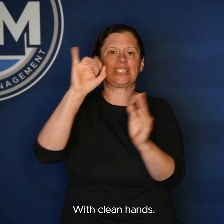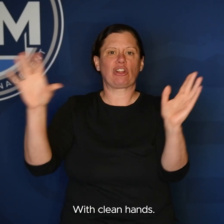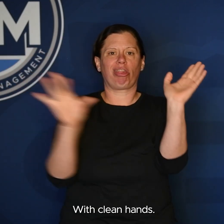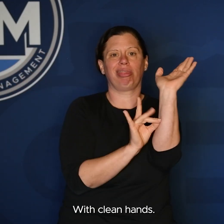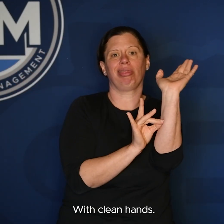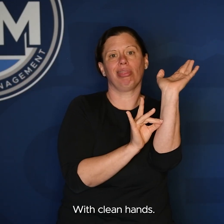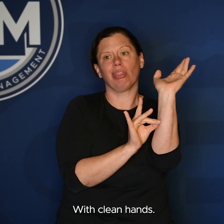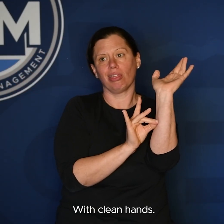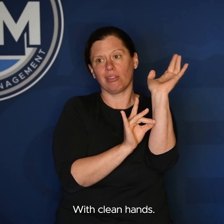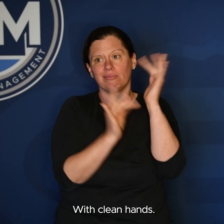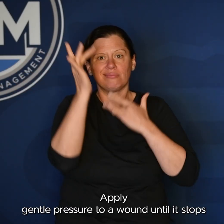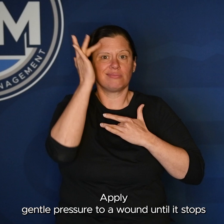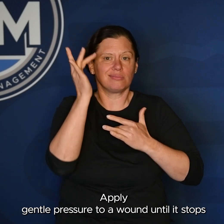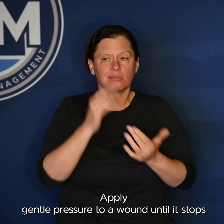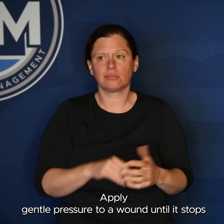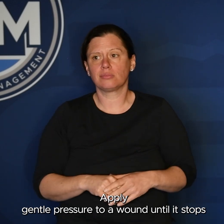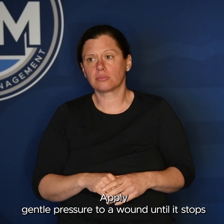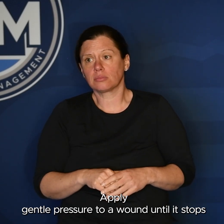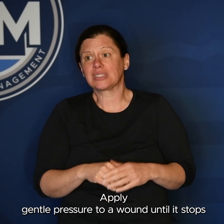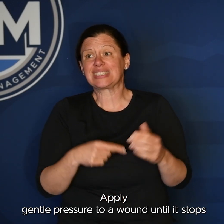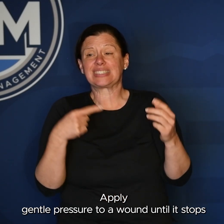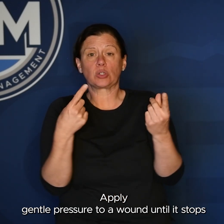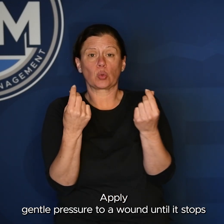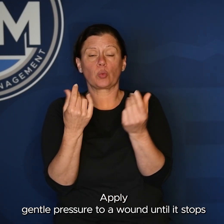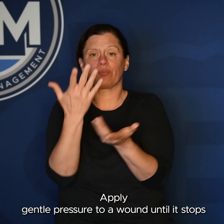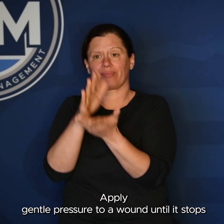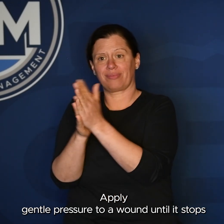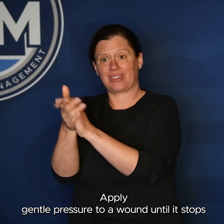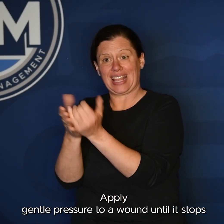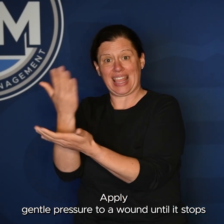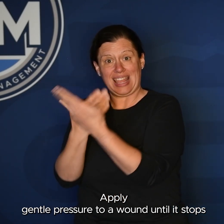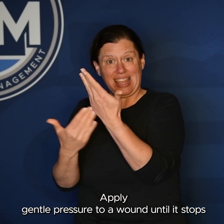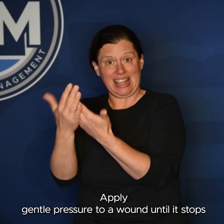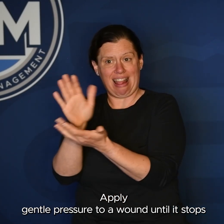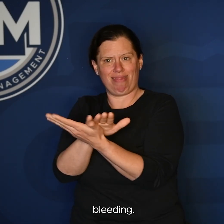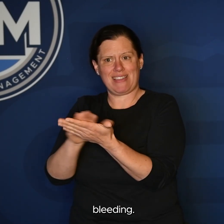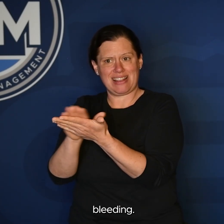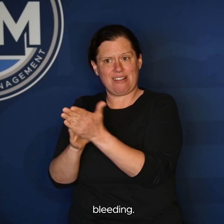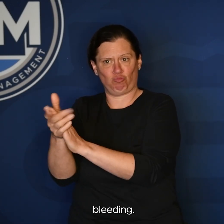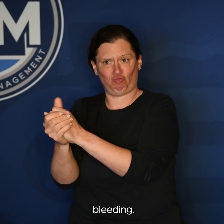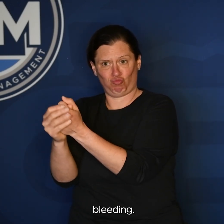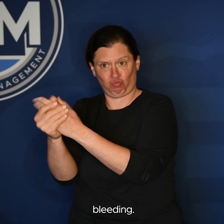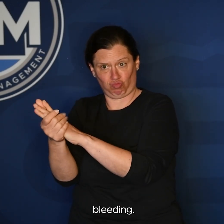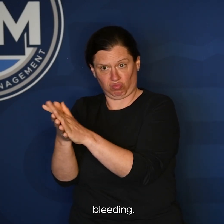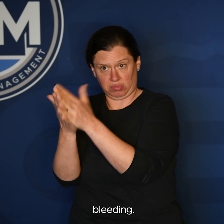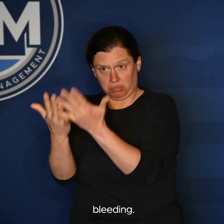With clean hands, apply gentle pressure to a wound until it stops bleeding.